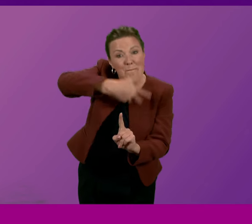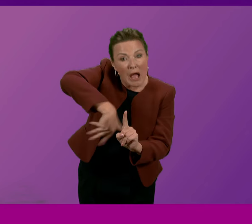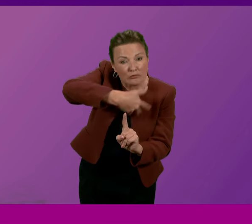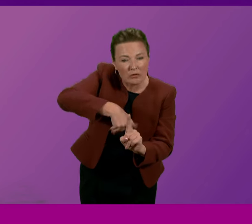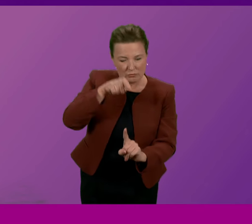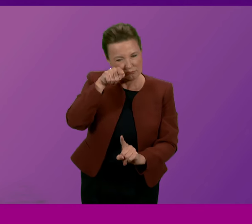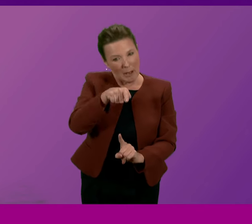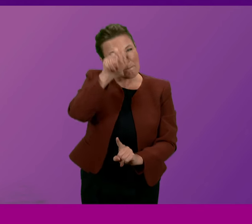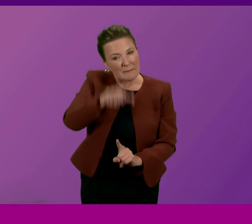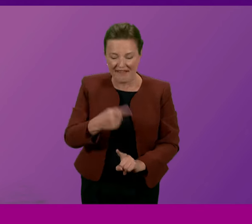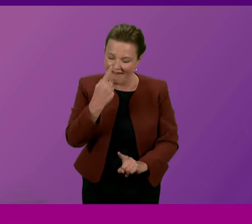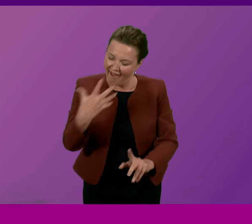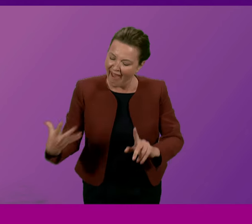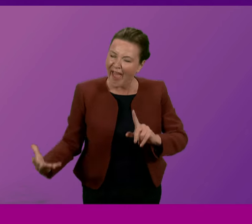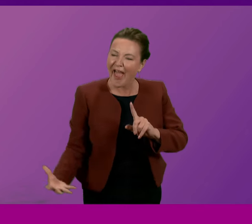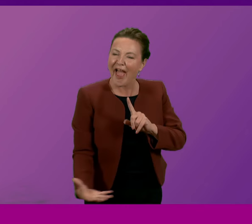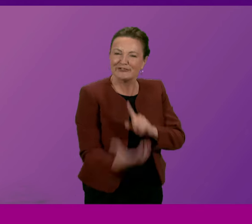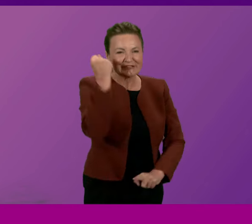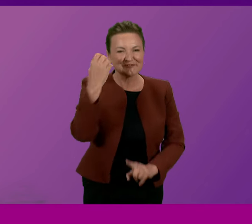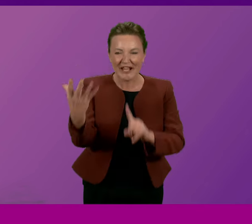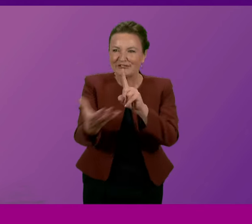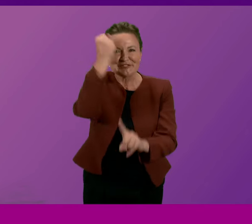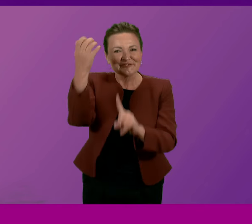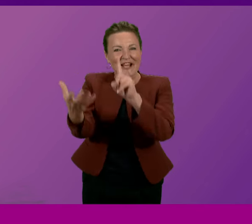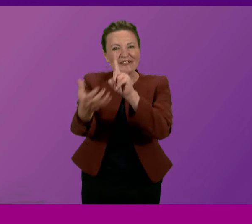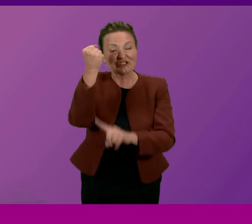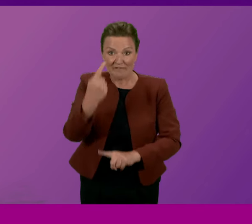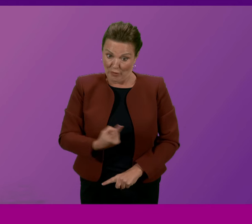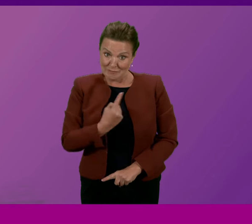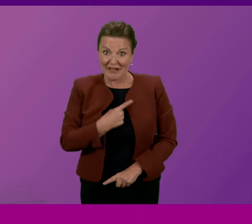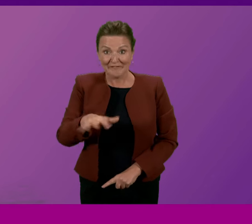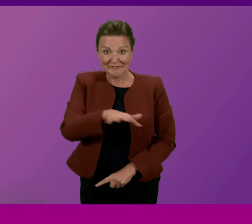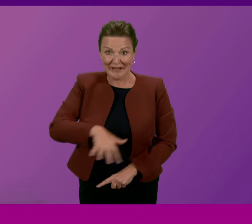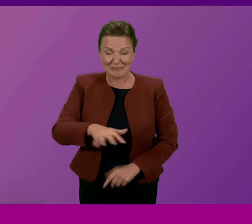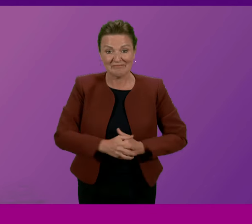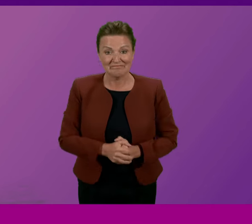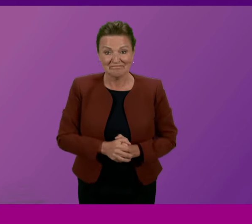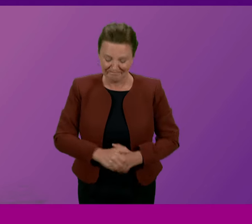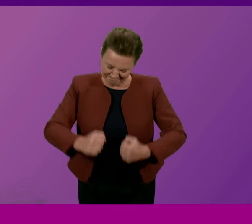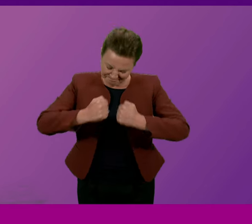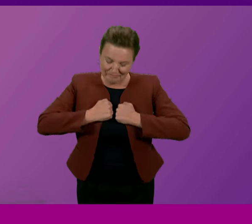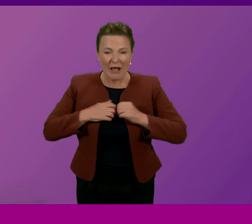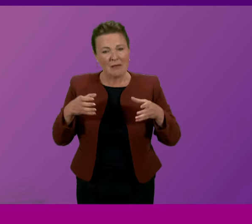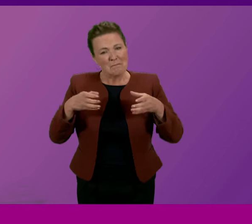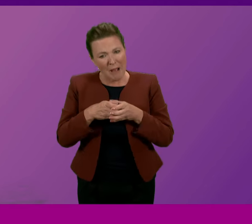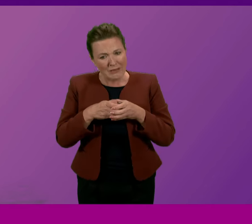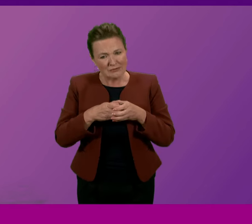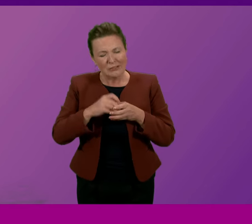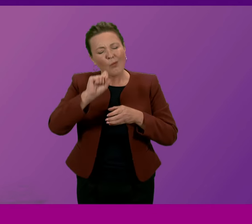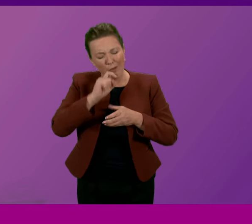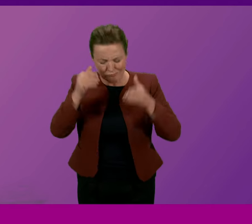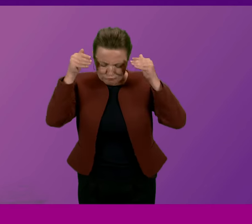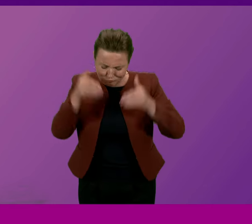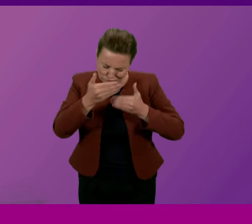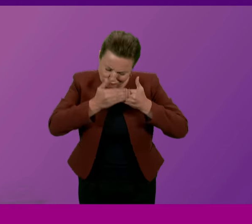build a happy and rewarding life for themselves and their family. On behalf of my party, we will dedicate ourselves over the months and years